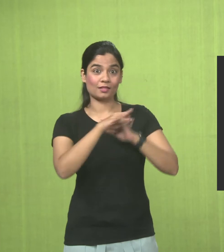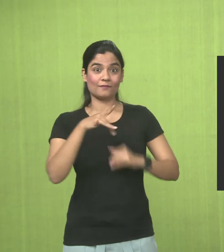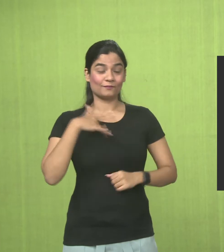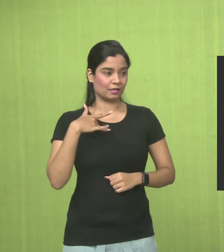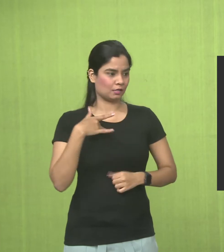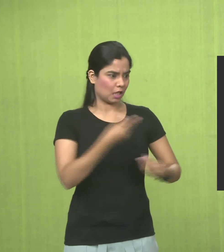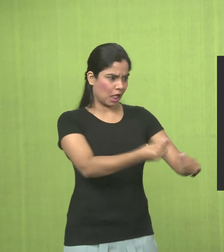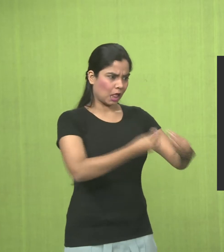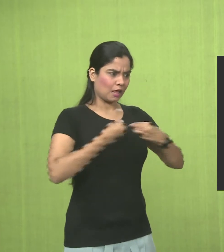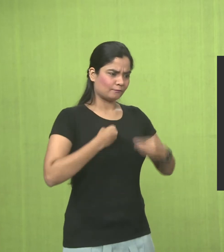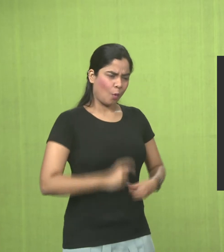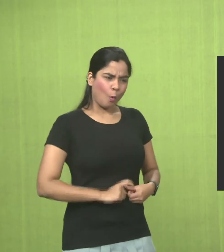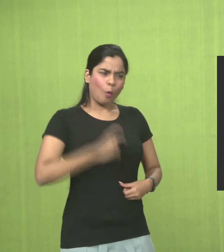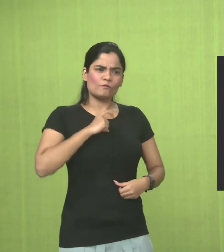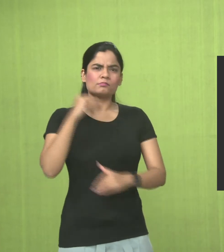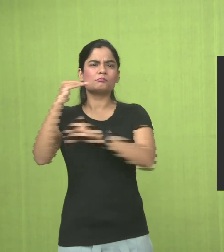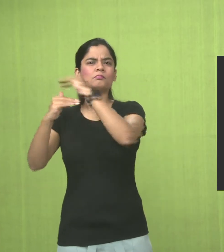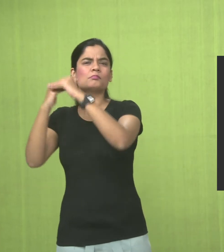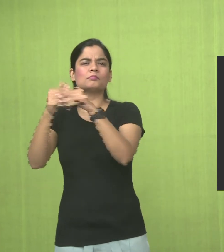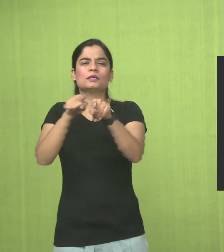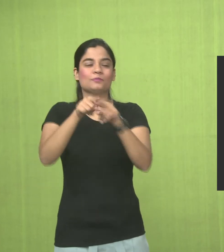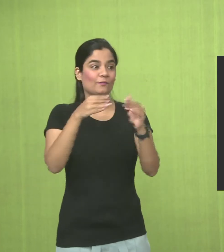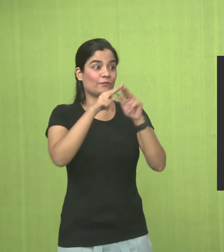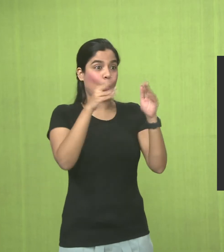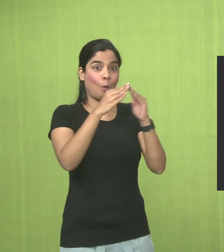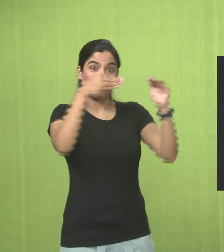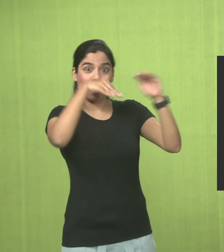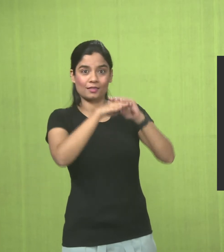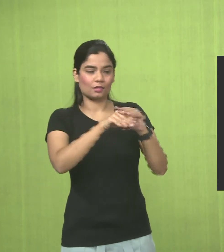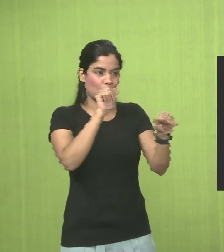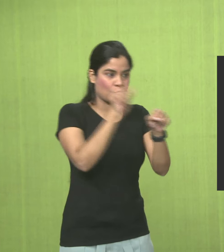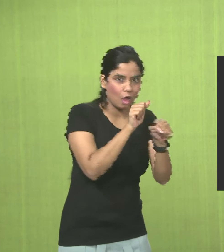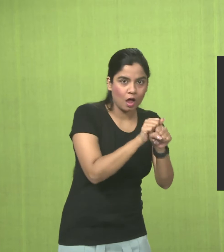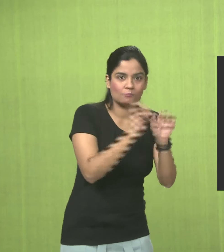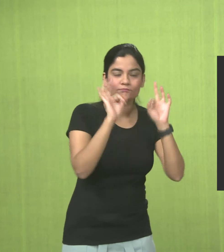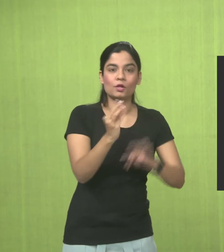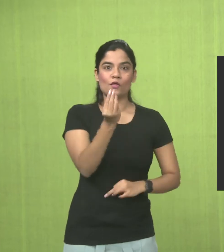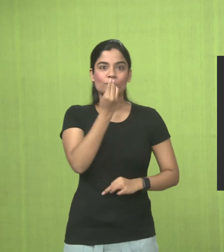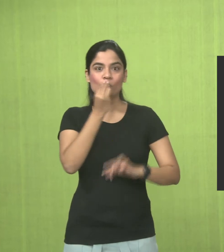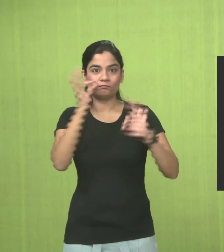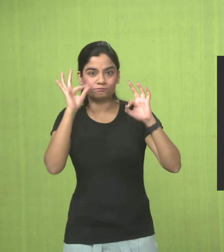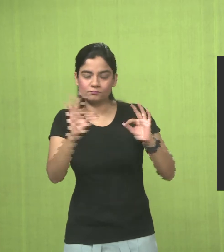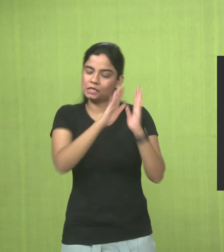Home science encourages us to live with confidence and contentment.